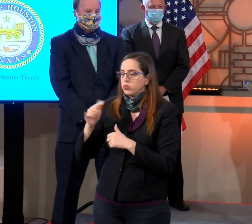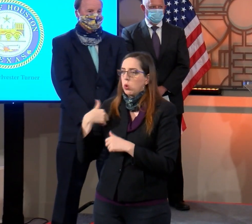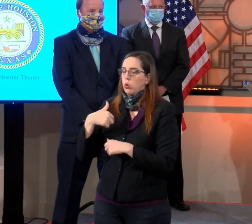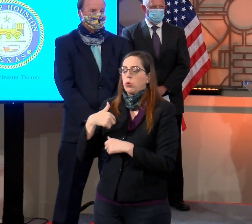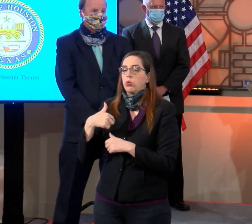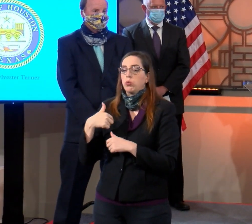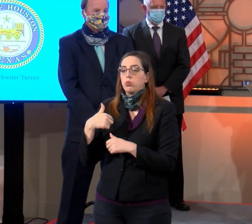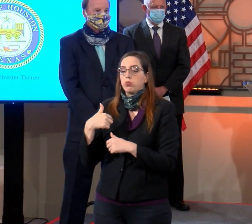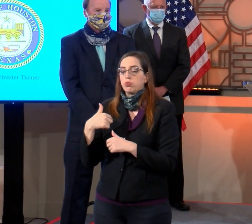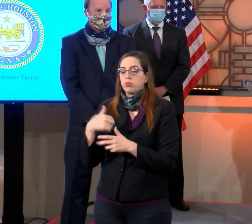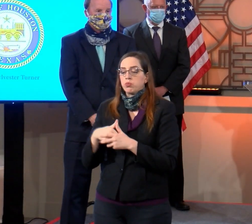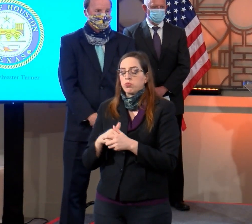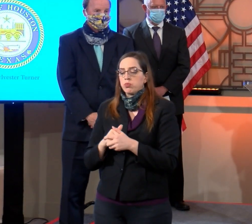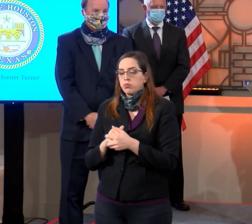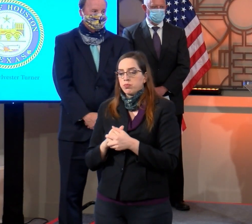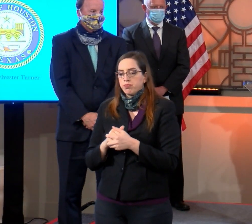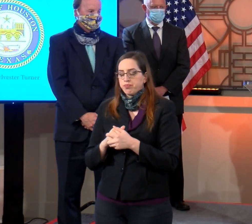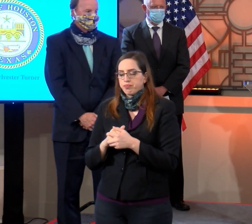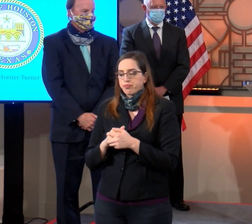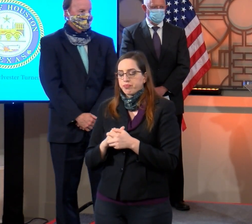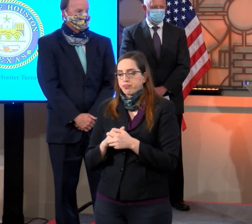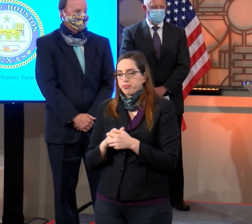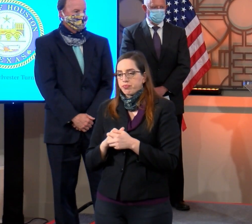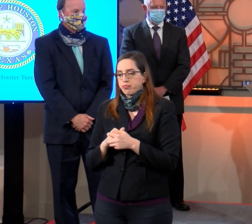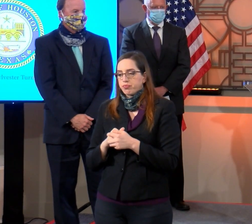respect to, I think,